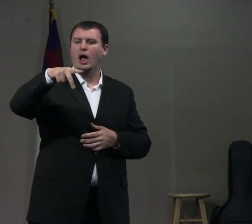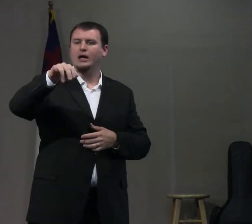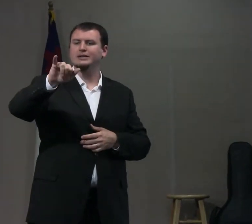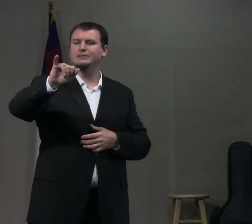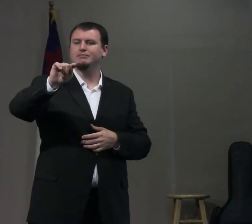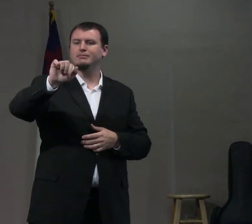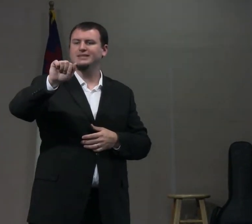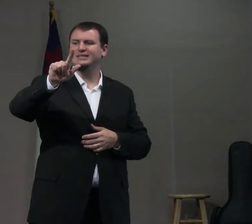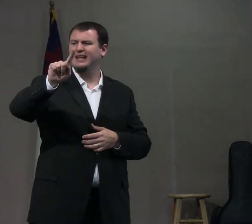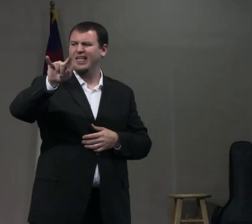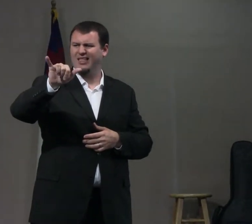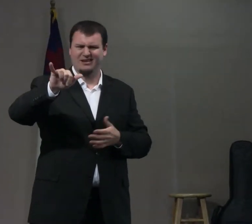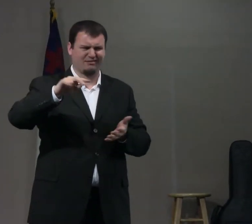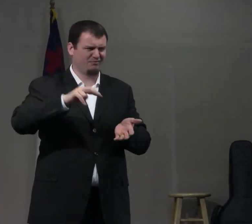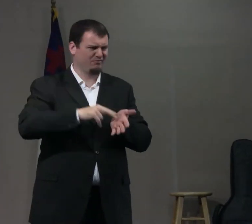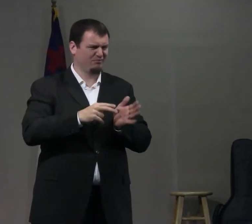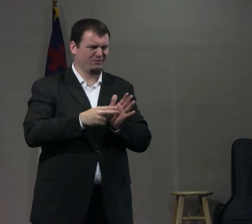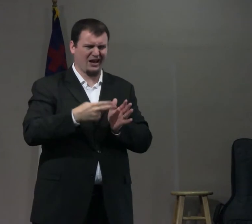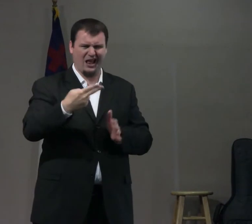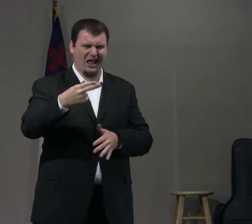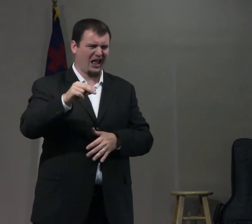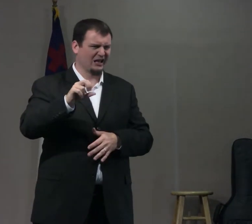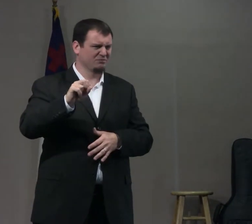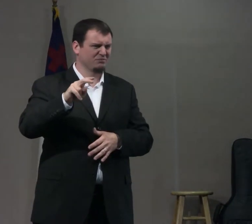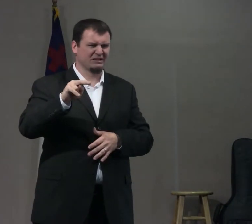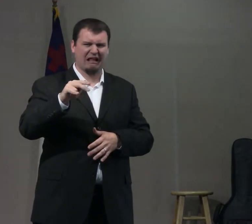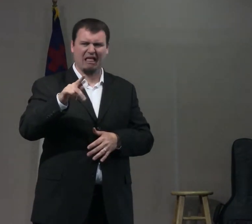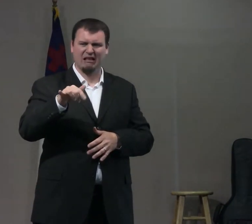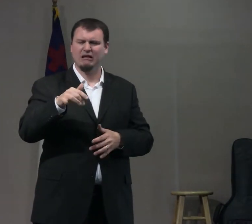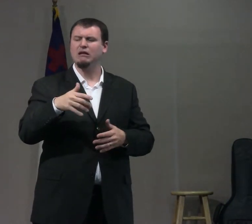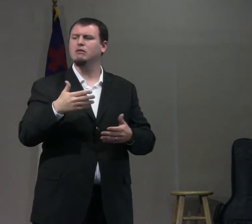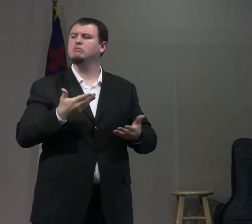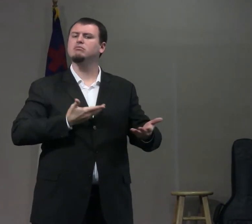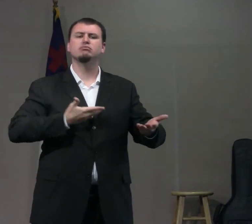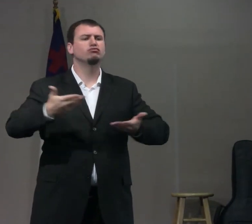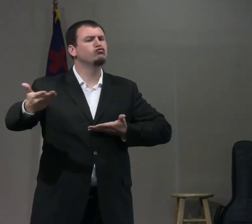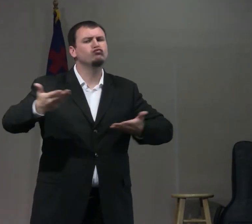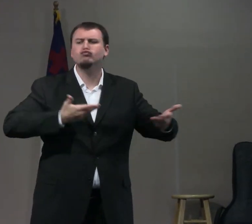give it to hospitality. What does hospitality mean?